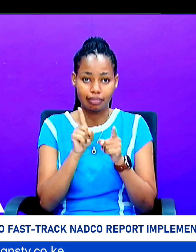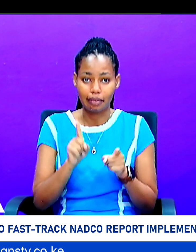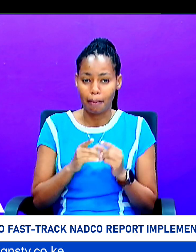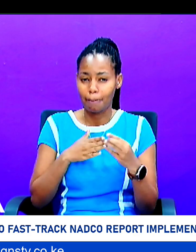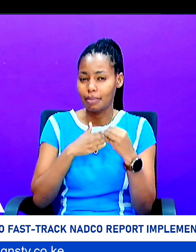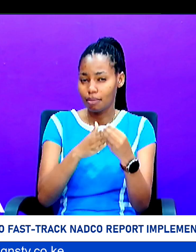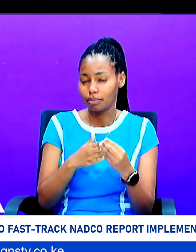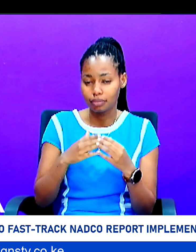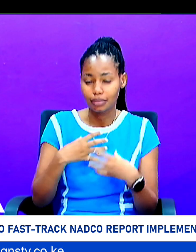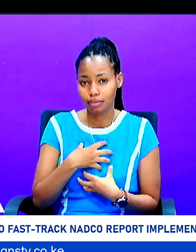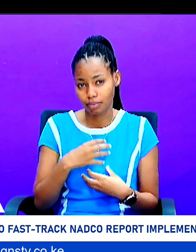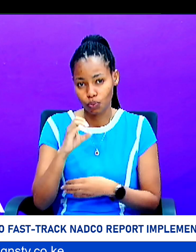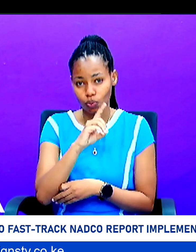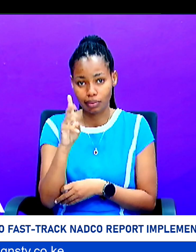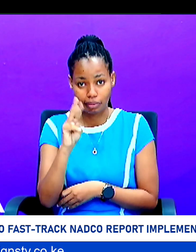and